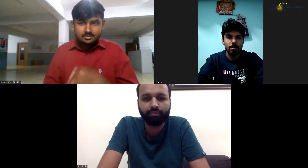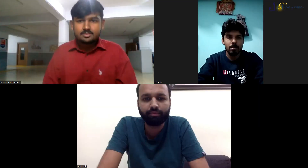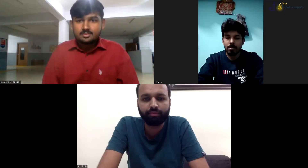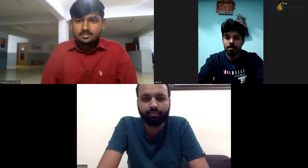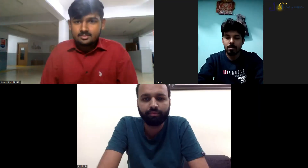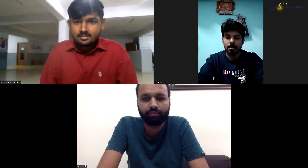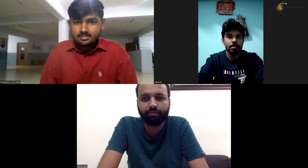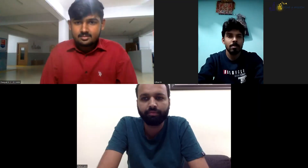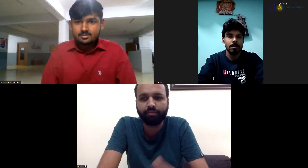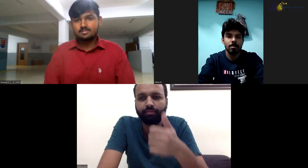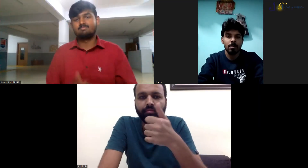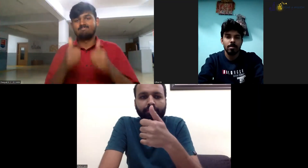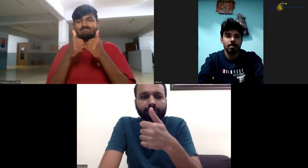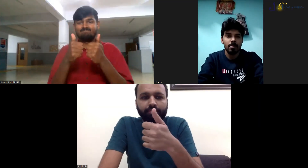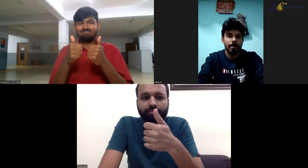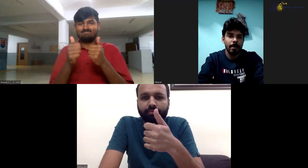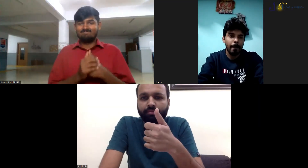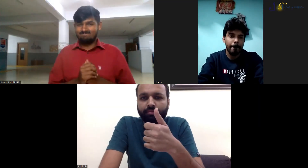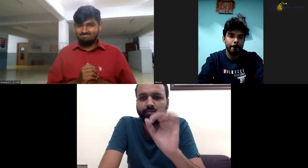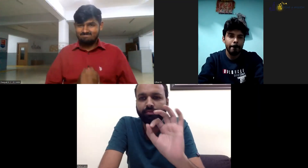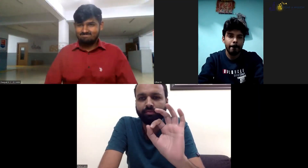If Rahul is here, we can please spotlight him.